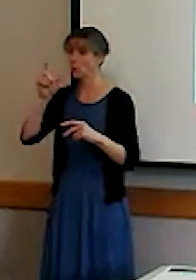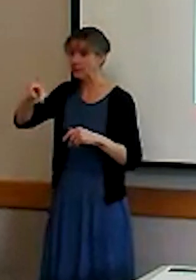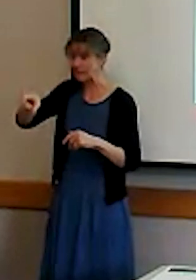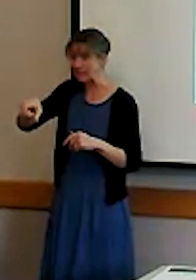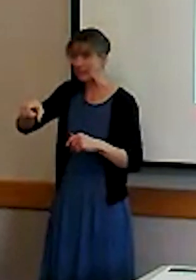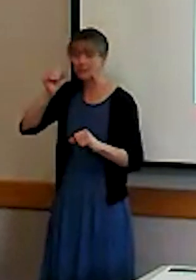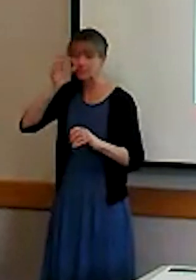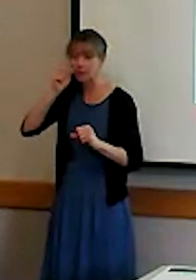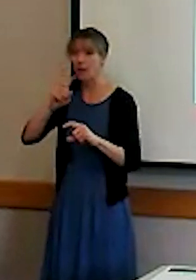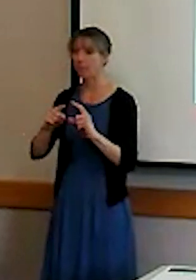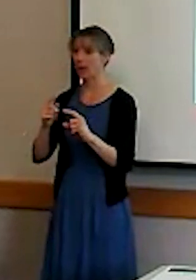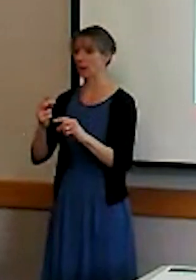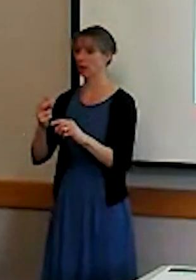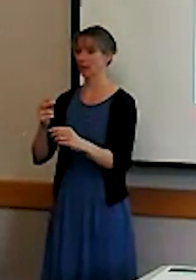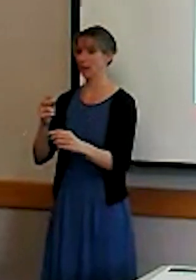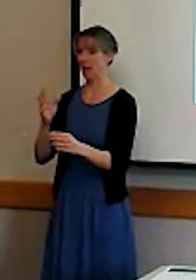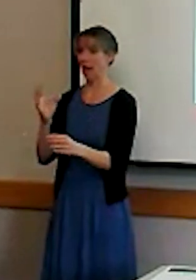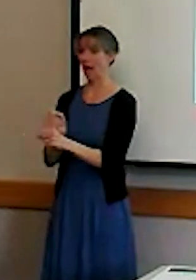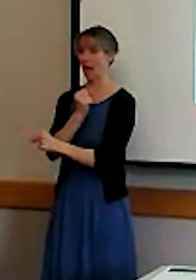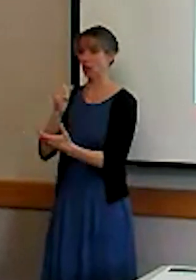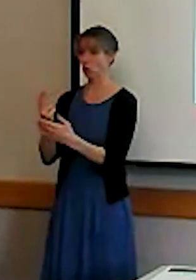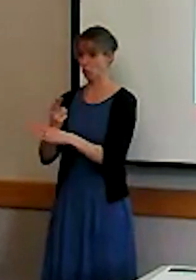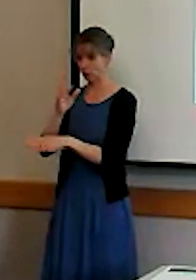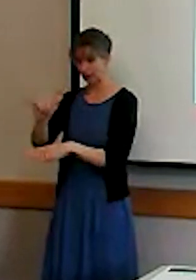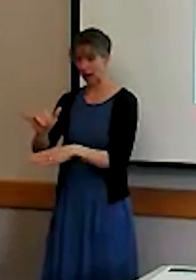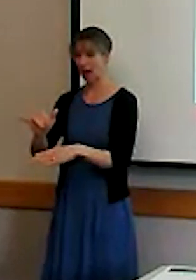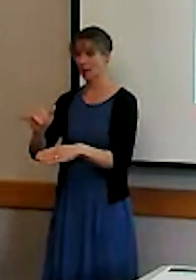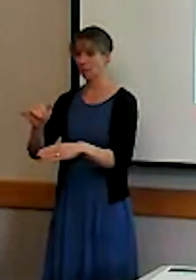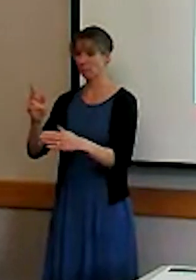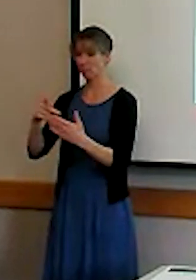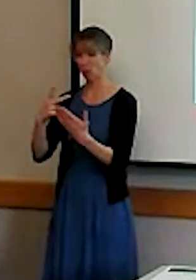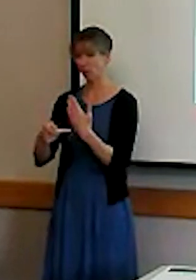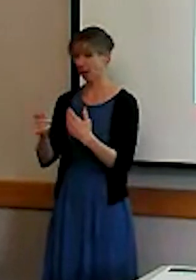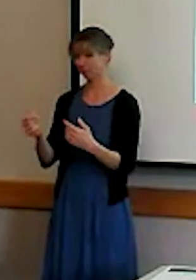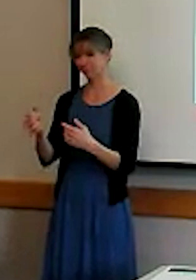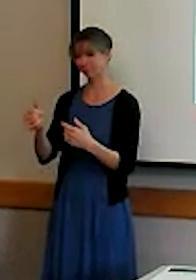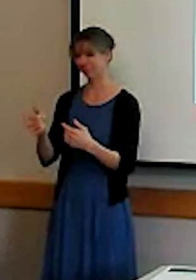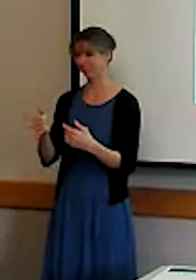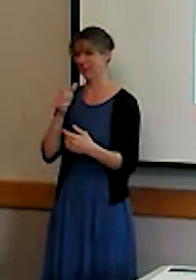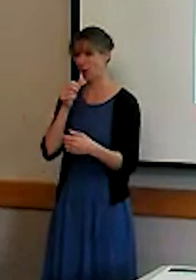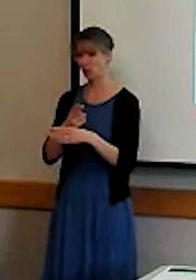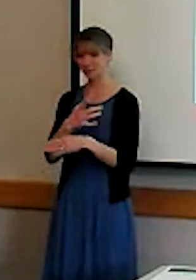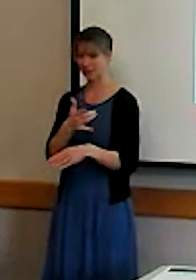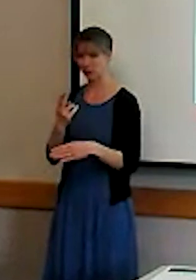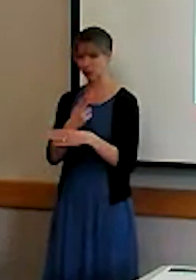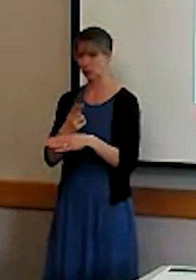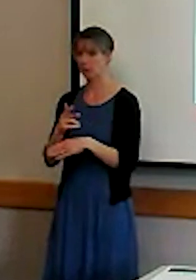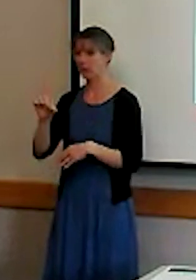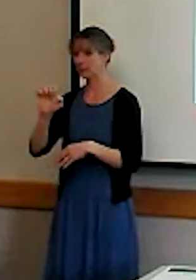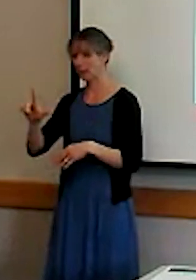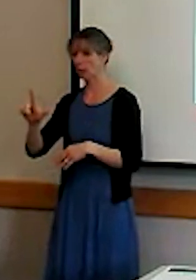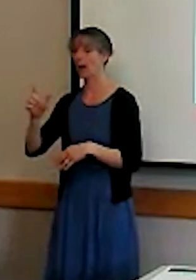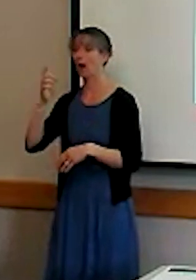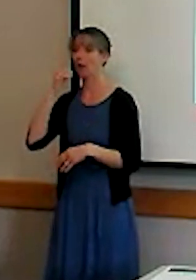it, right? But utilization is very low. So I think Delaware has one of the highest utilizations of home delivered